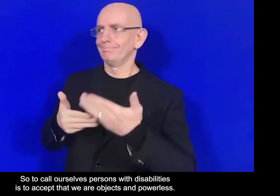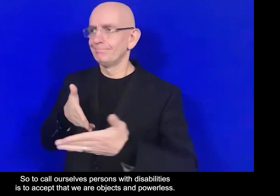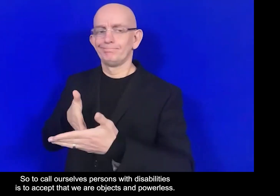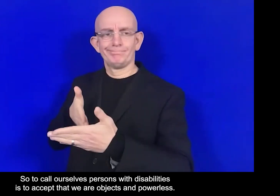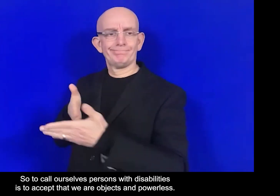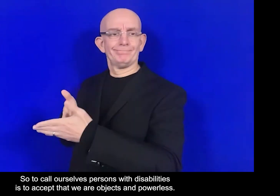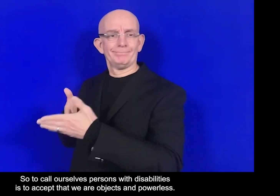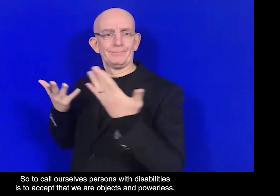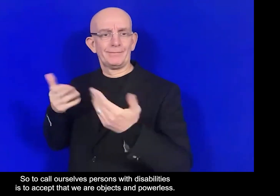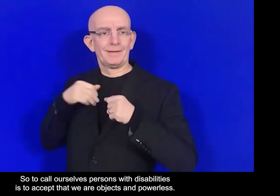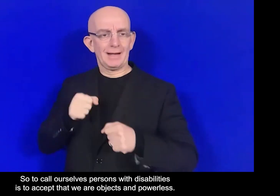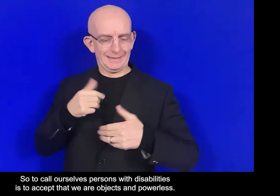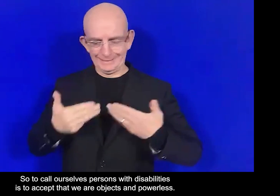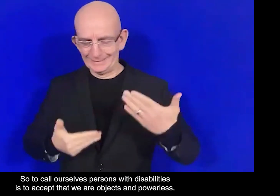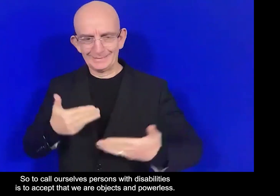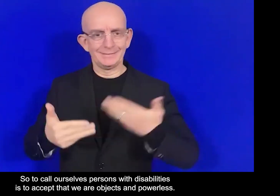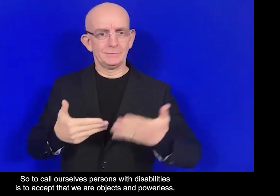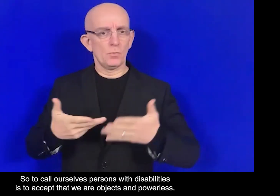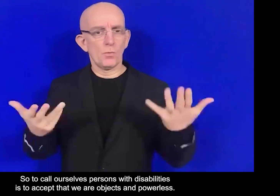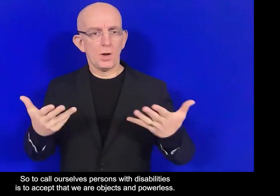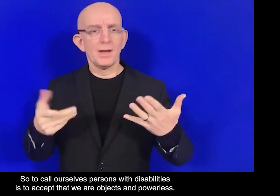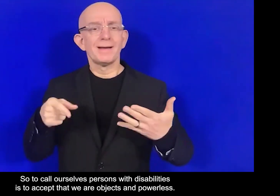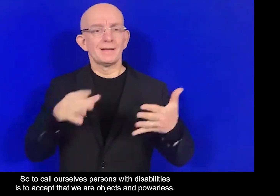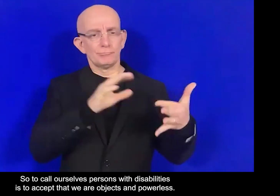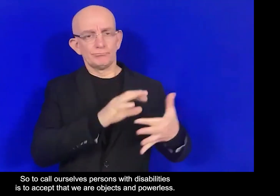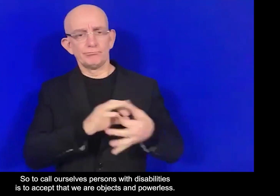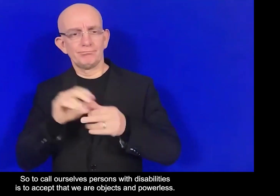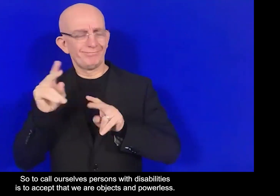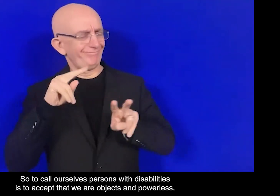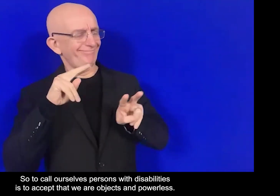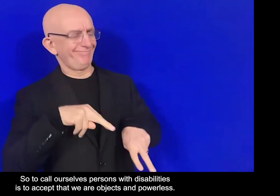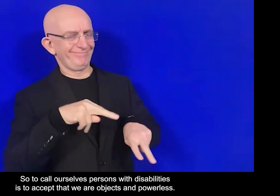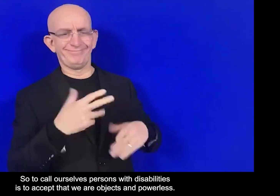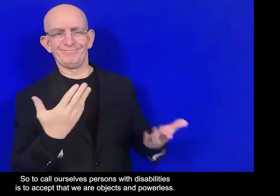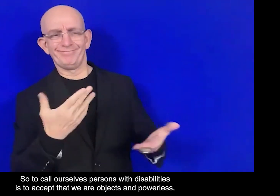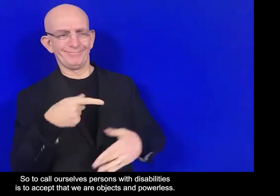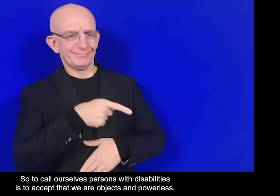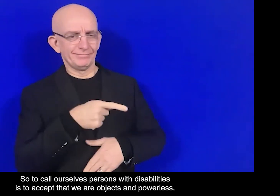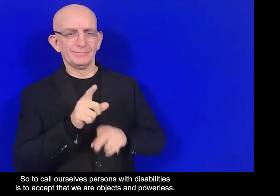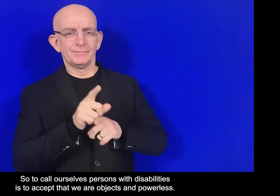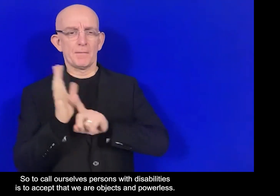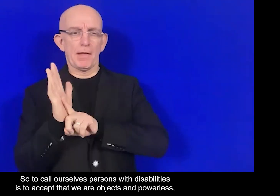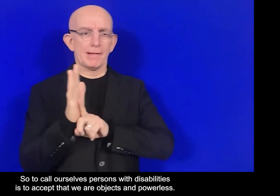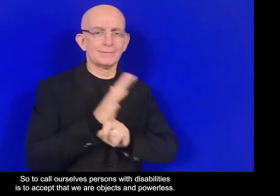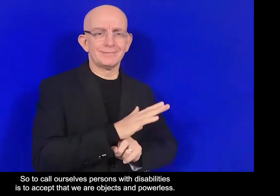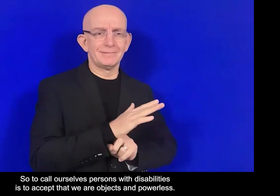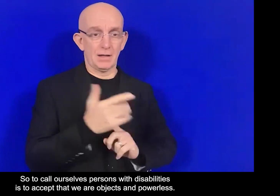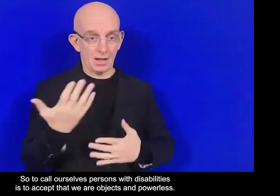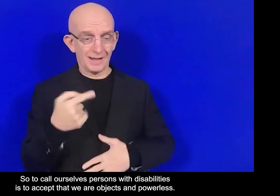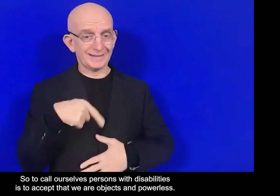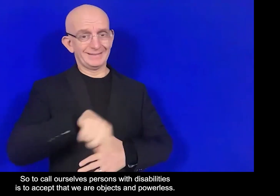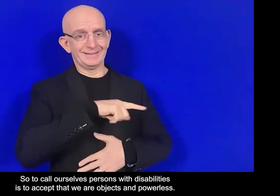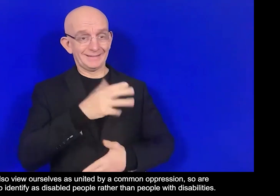with disabilities is to accept that we are objects